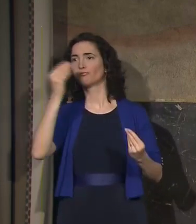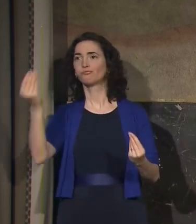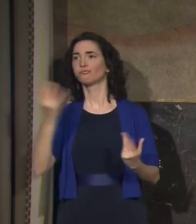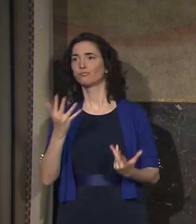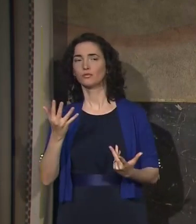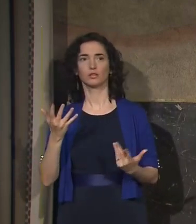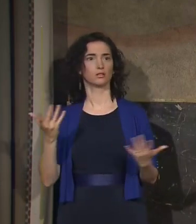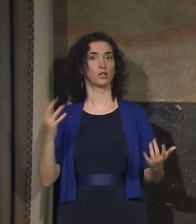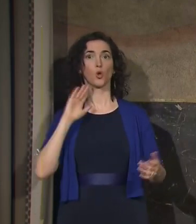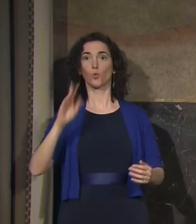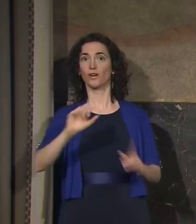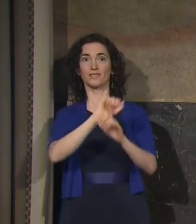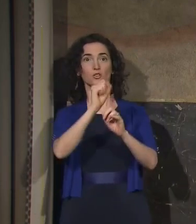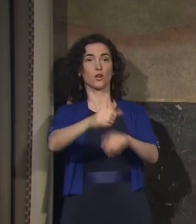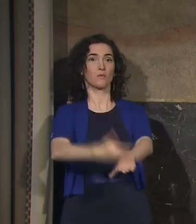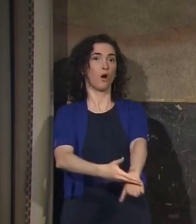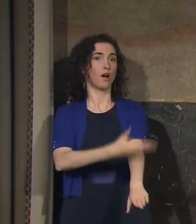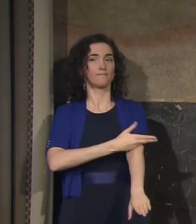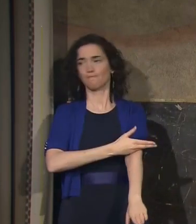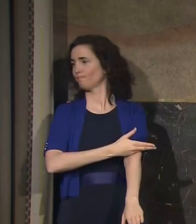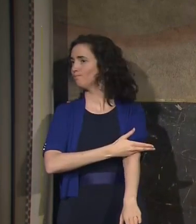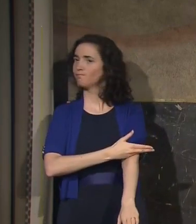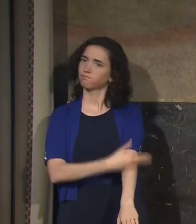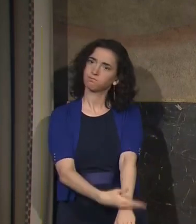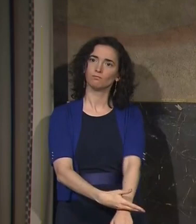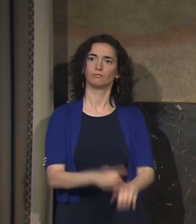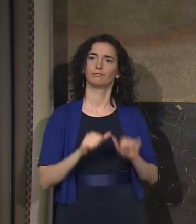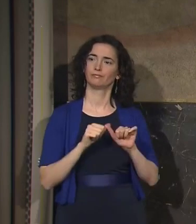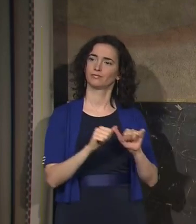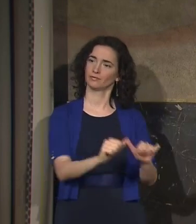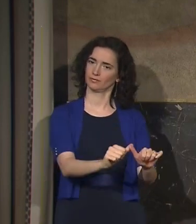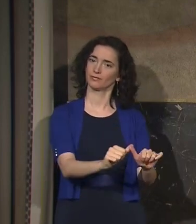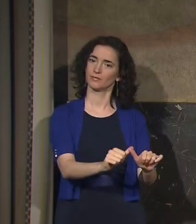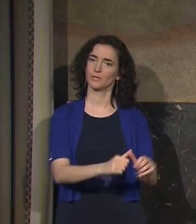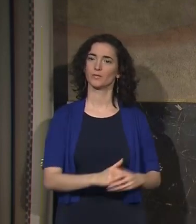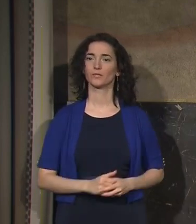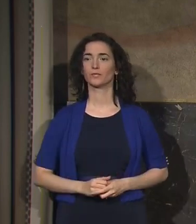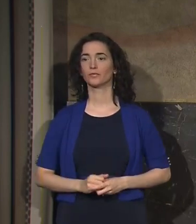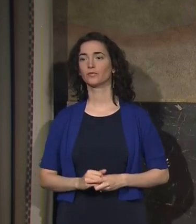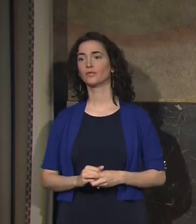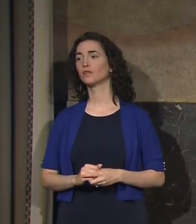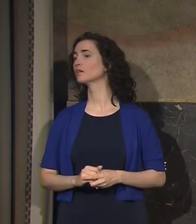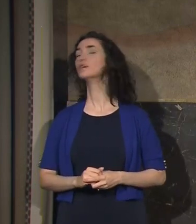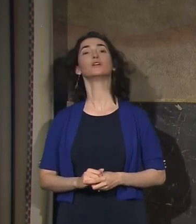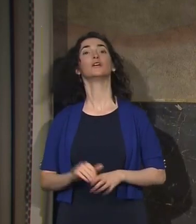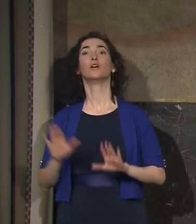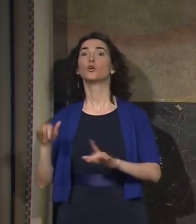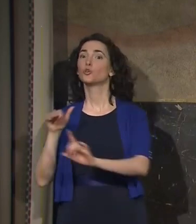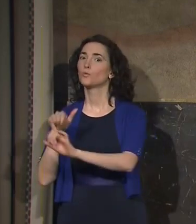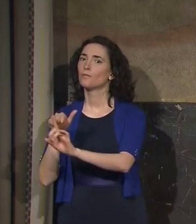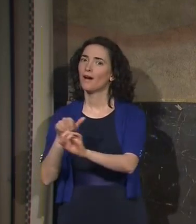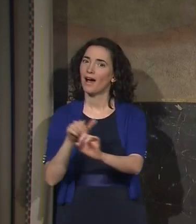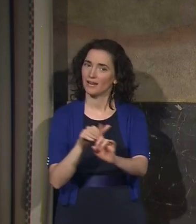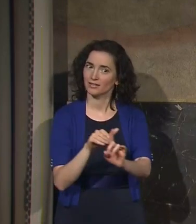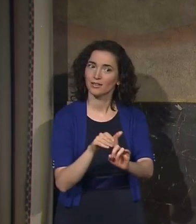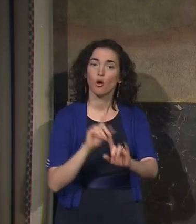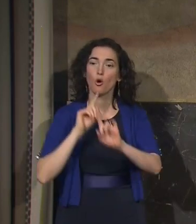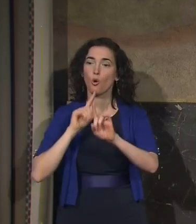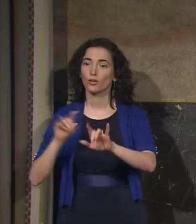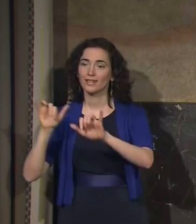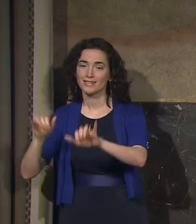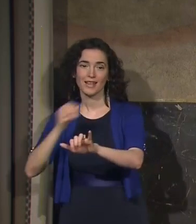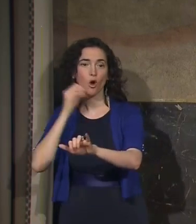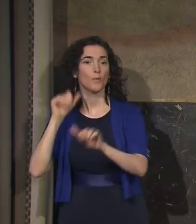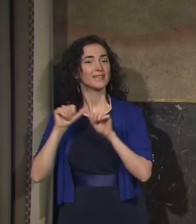have been able to see. I also want to remind everybody that until Friday, the stay-home order is still in